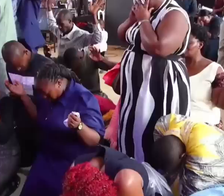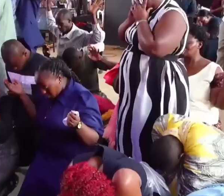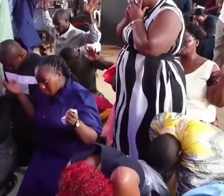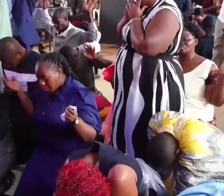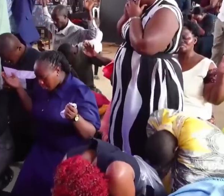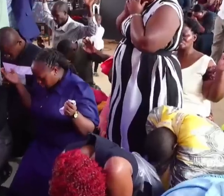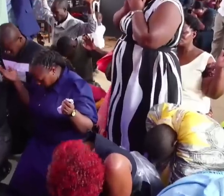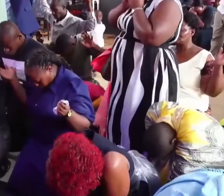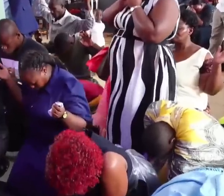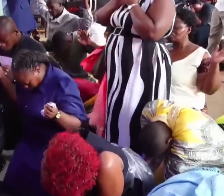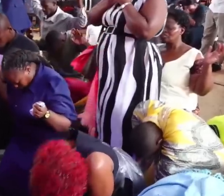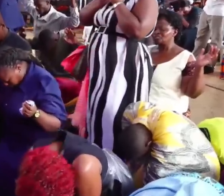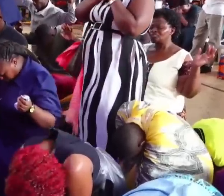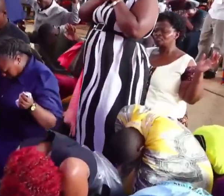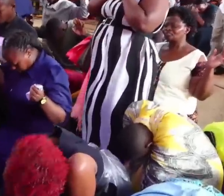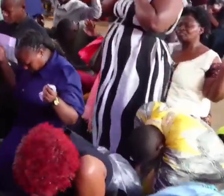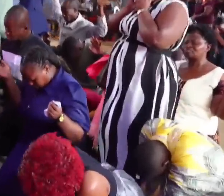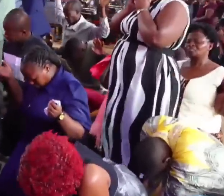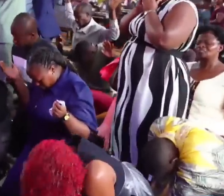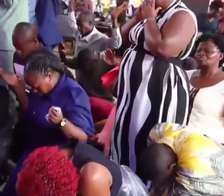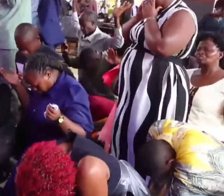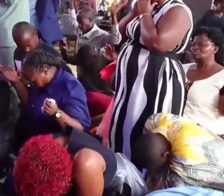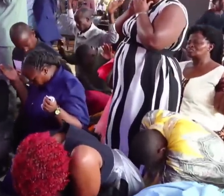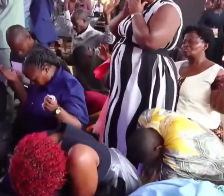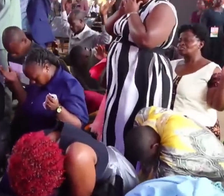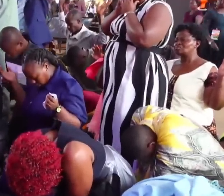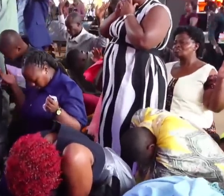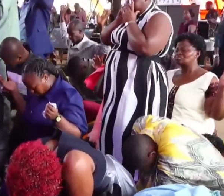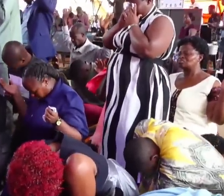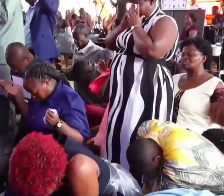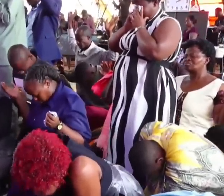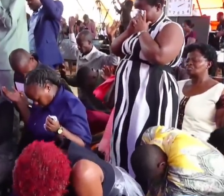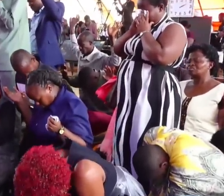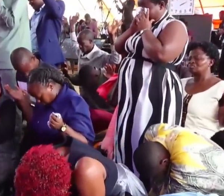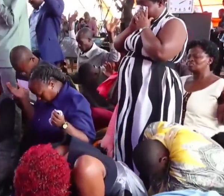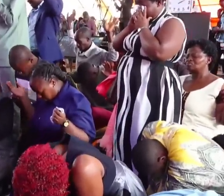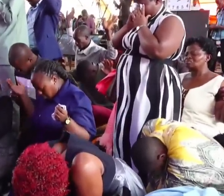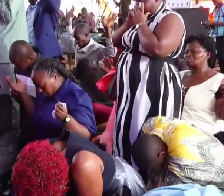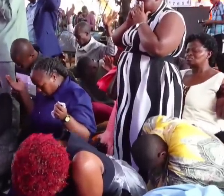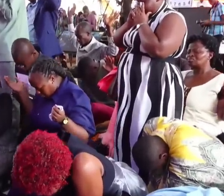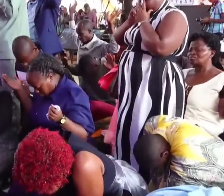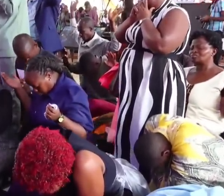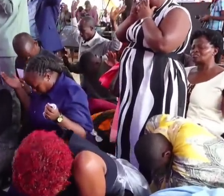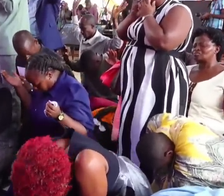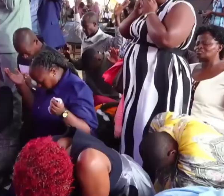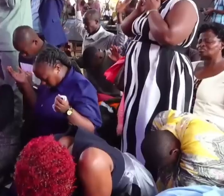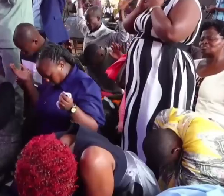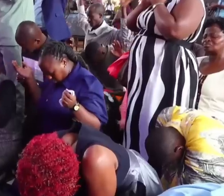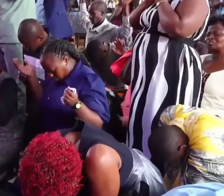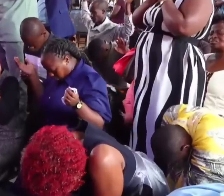Our life is torn apart. We are full of shame, Jesus. At